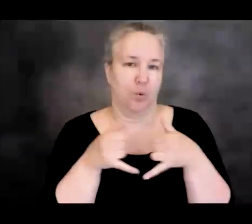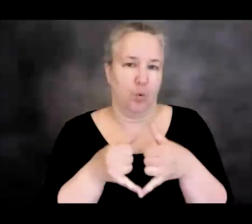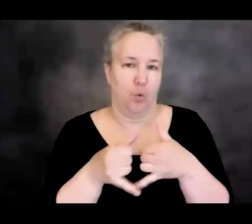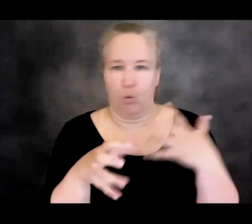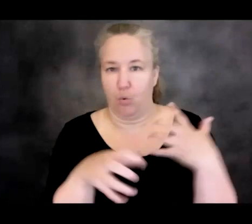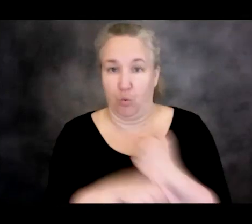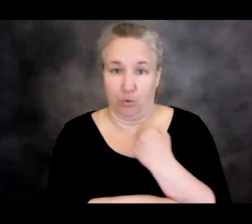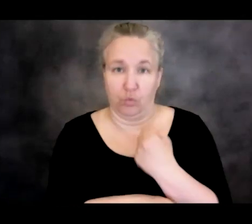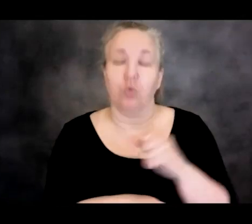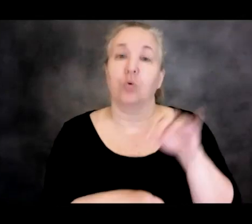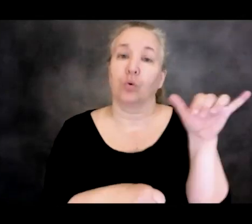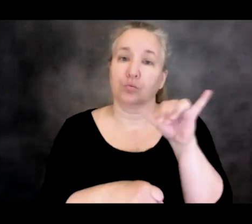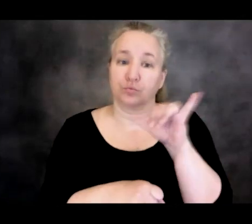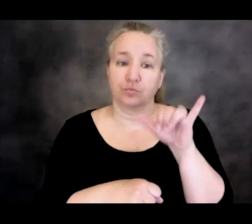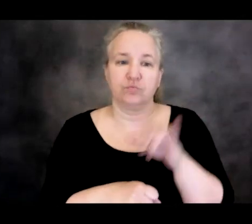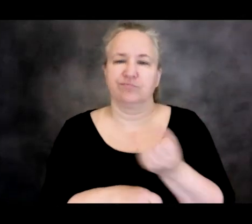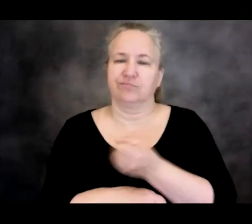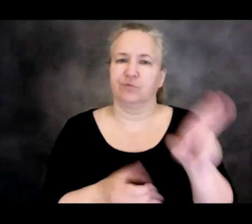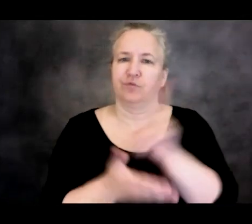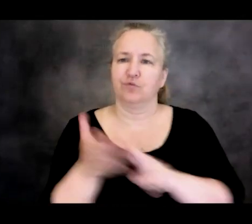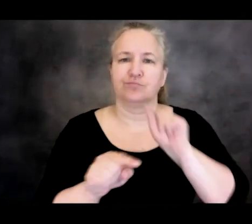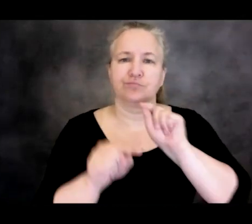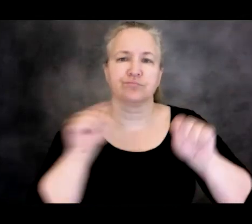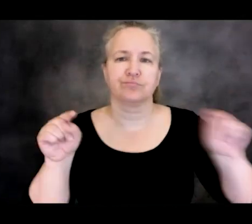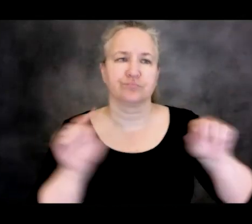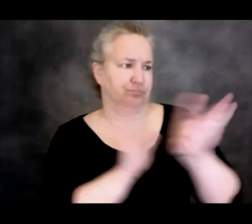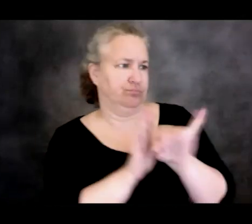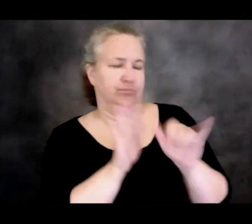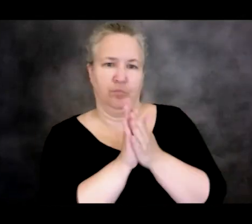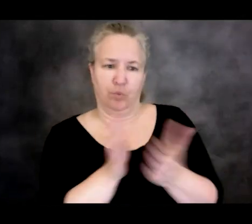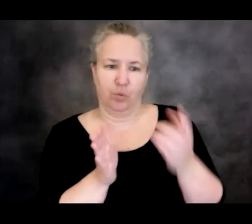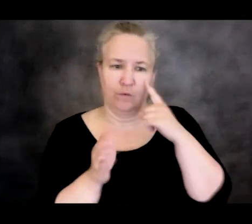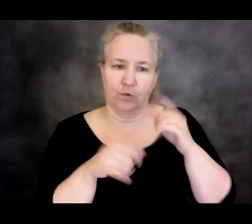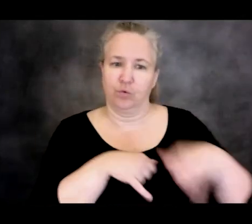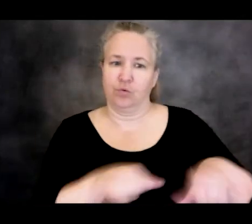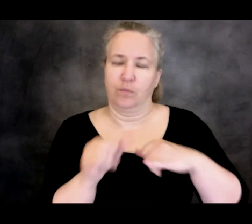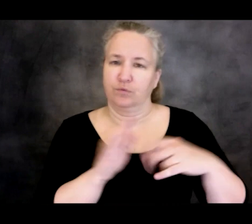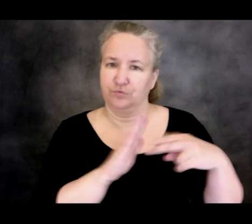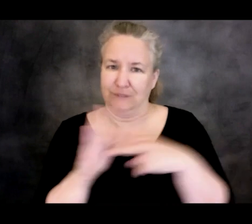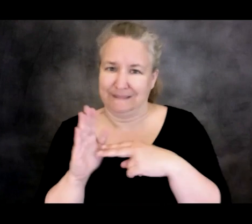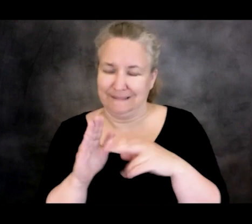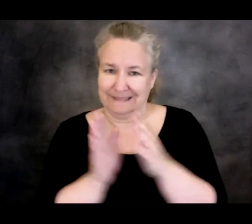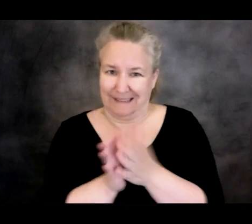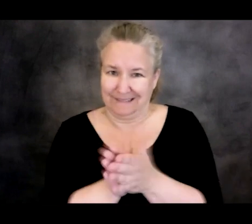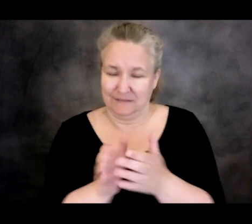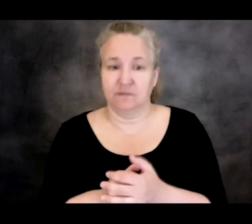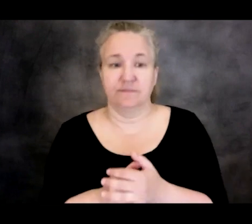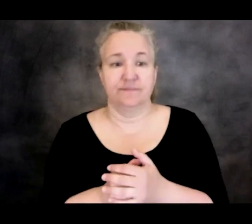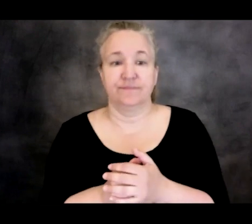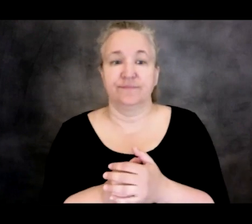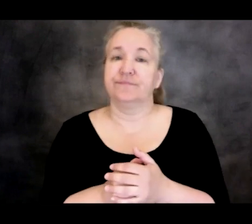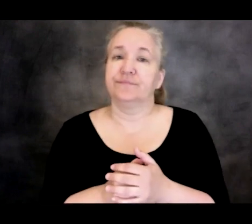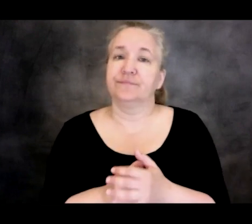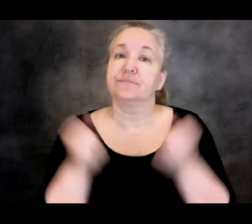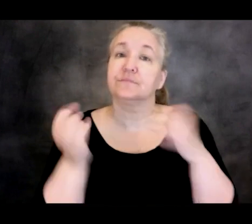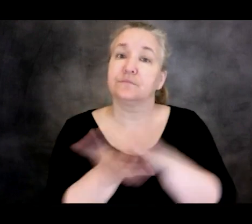has also been selected by a number of universities as a common read text and has been used by dozens of school districts